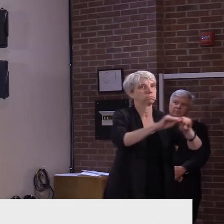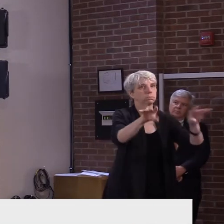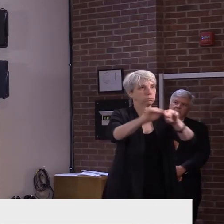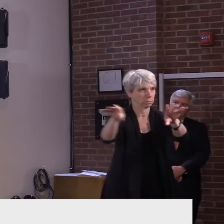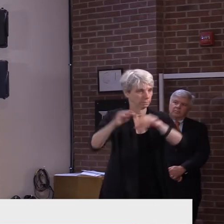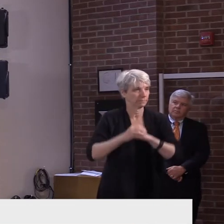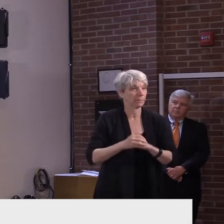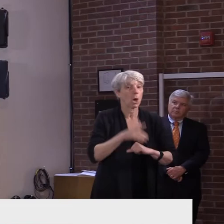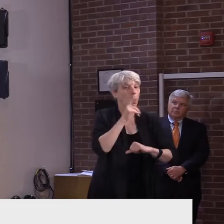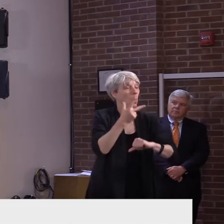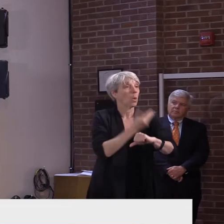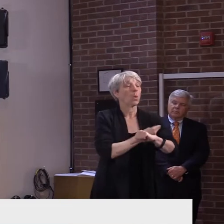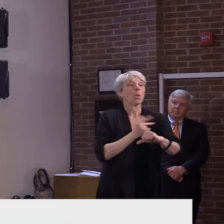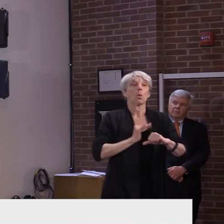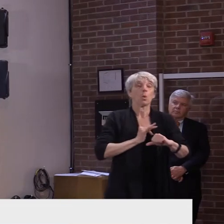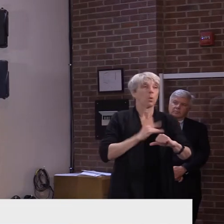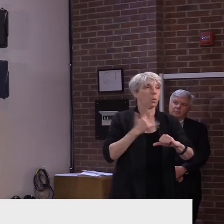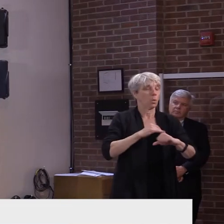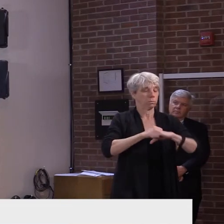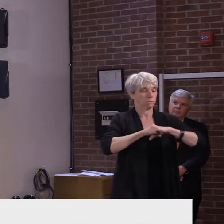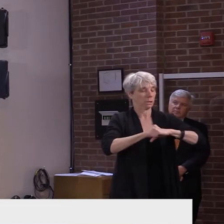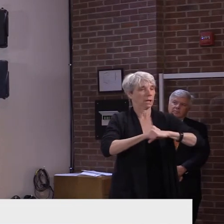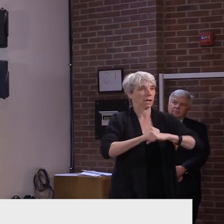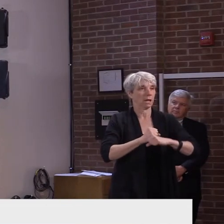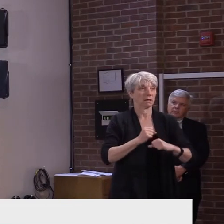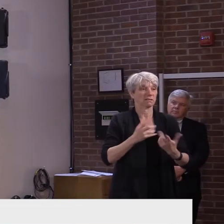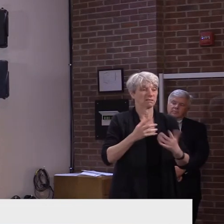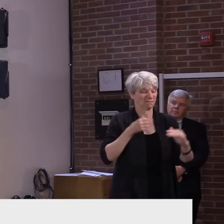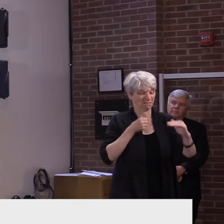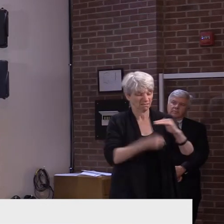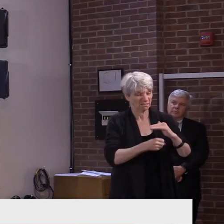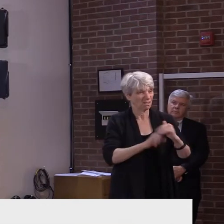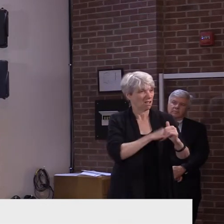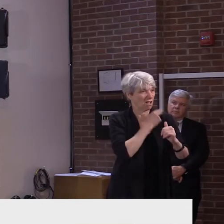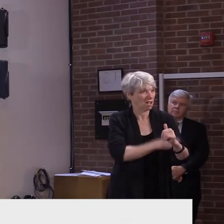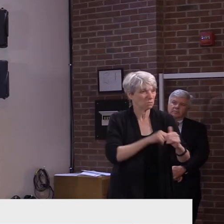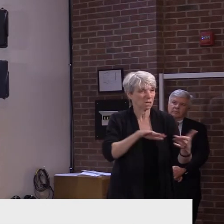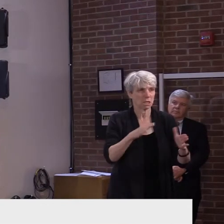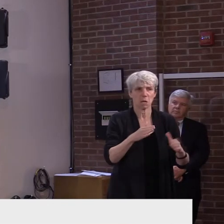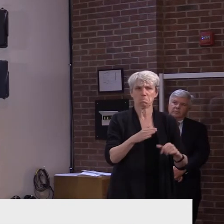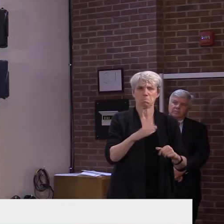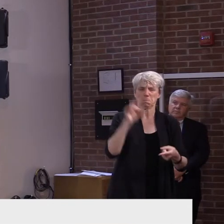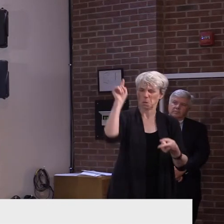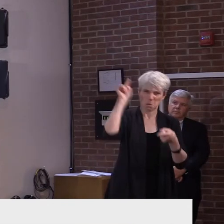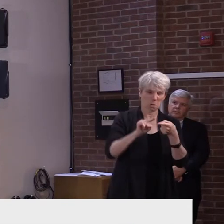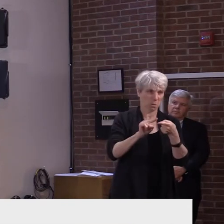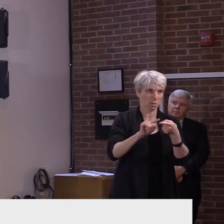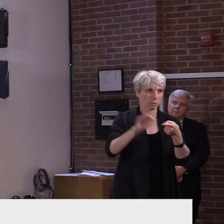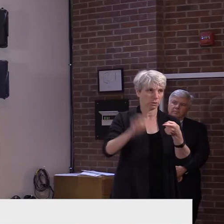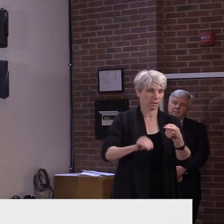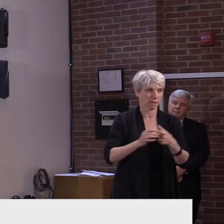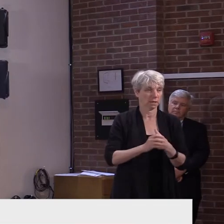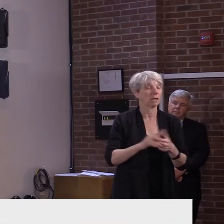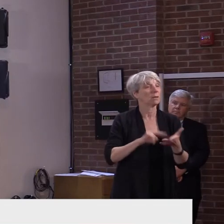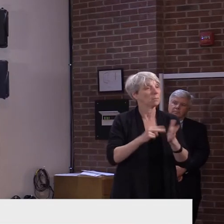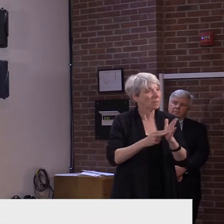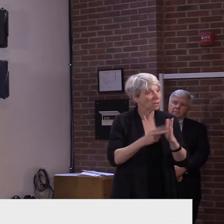highly protected against severe illness, hospitalization, and death. This means the vaccines continue to do their job,